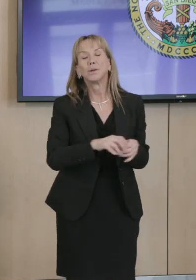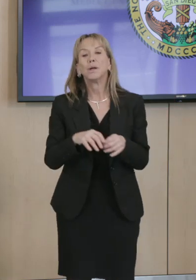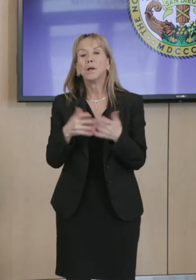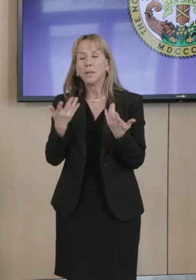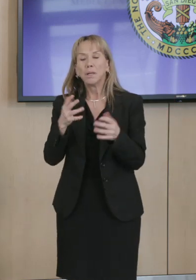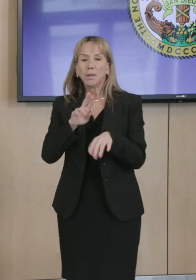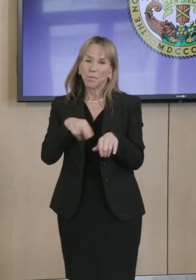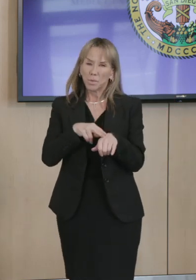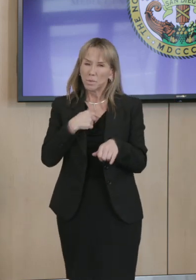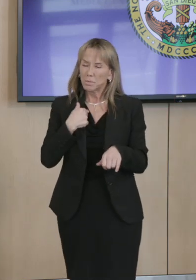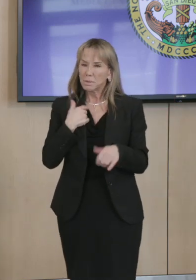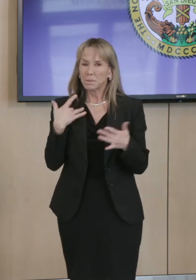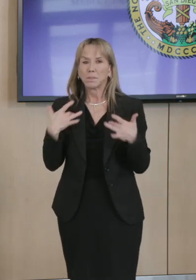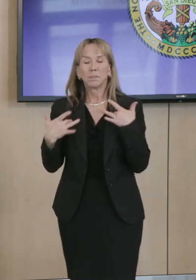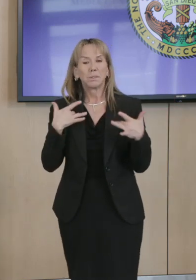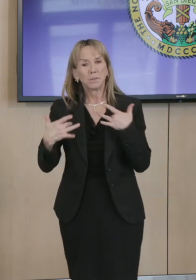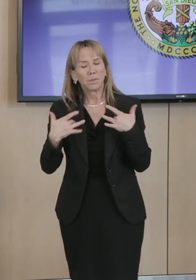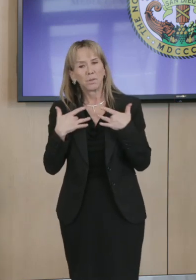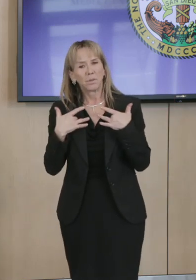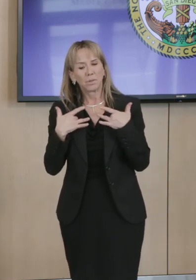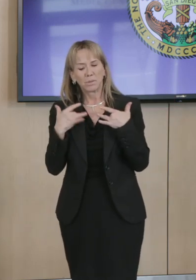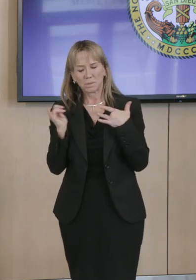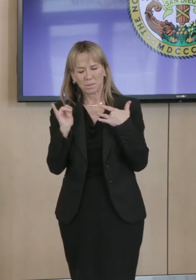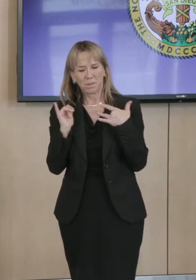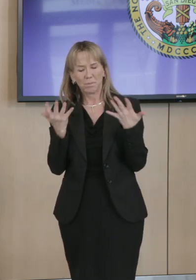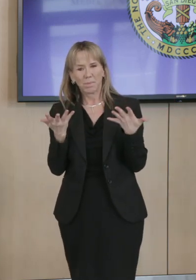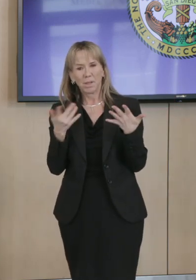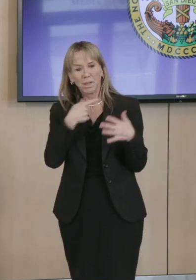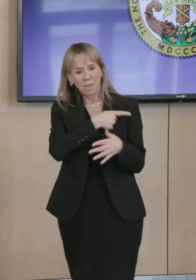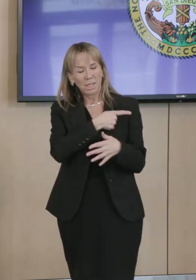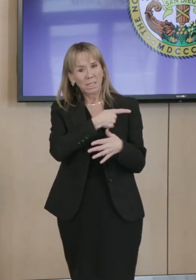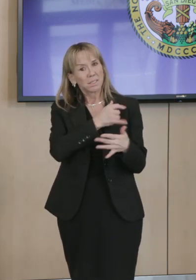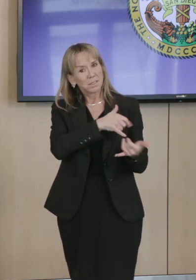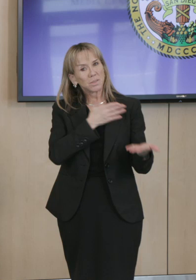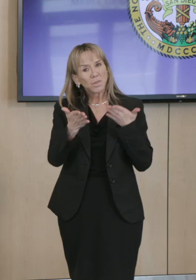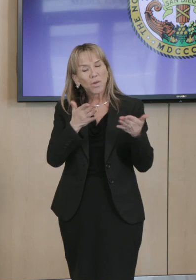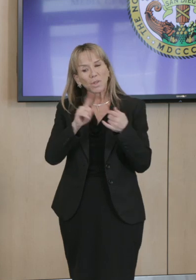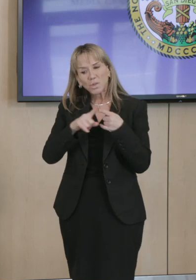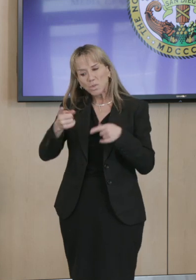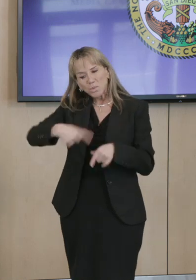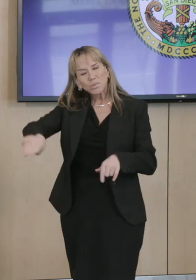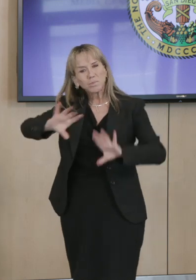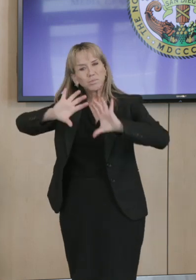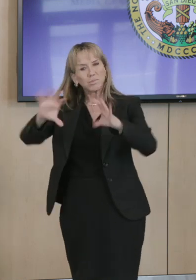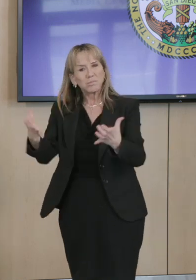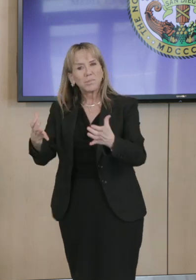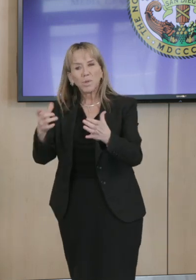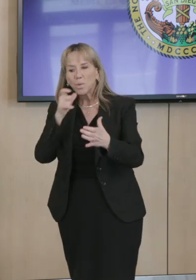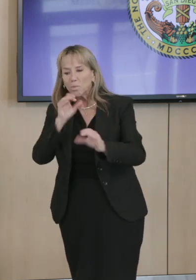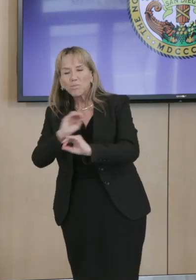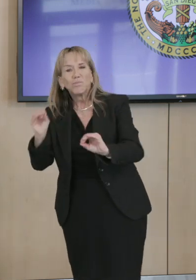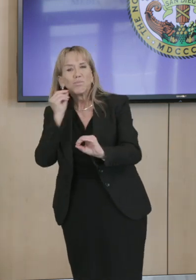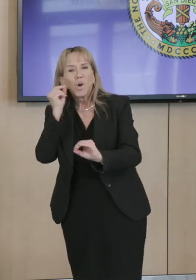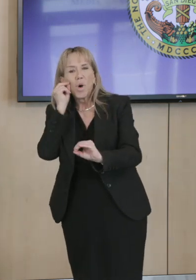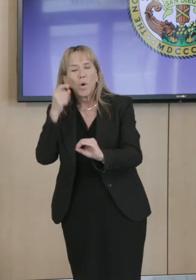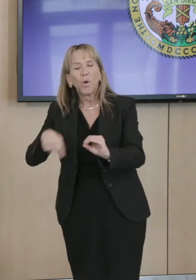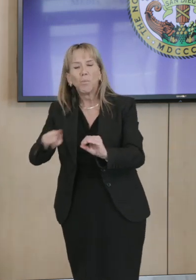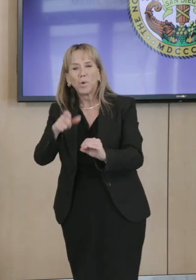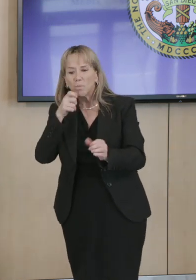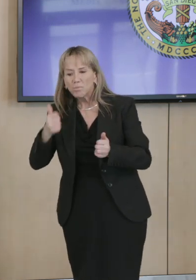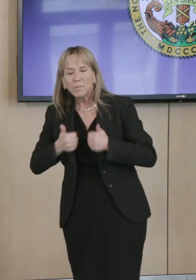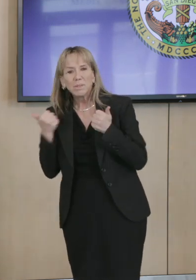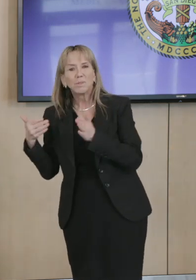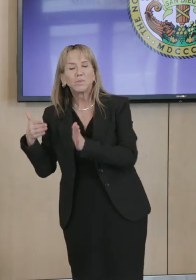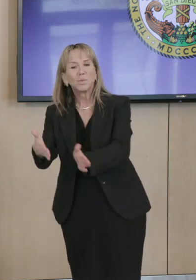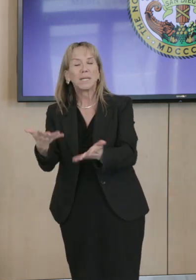concerned with this service which provides service to the homeless, as we are with all the locations that provide